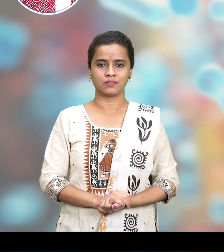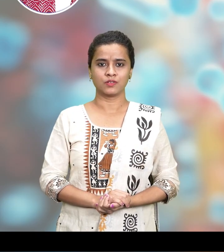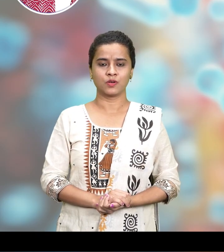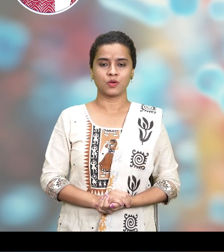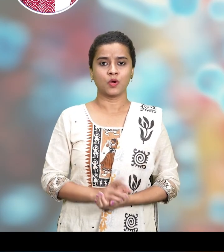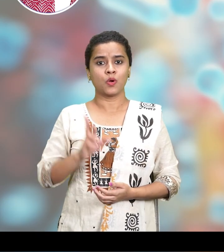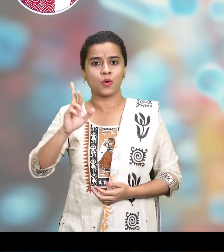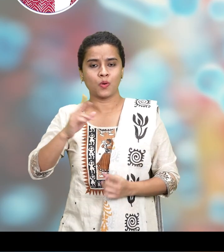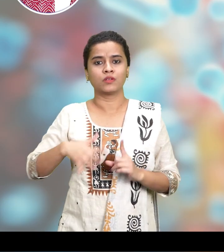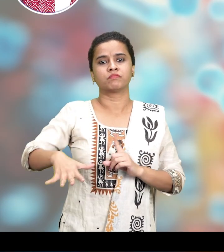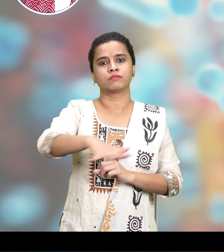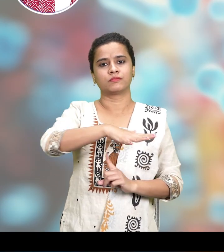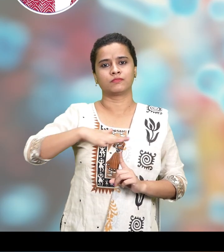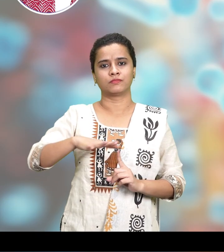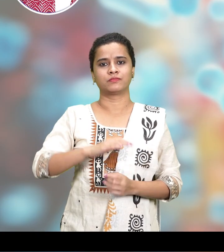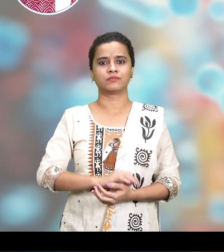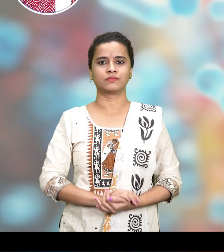or environment.